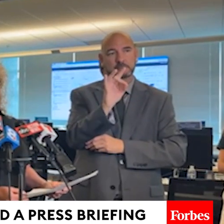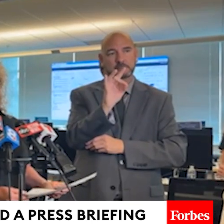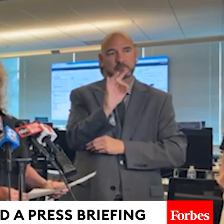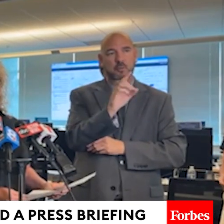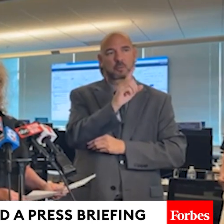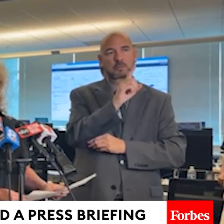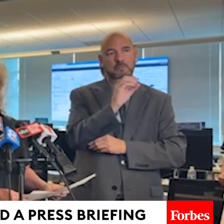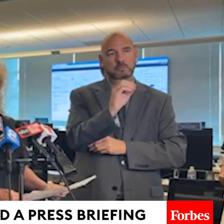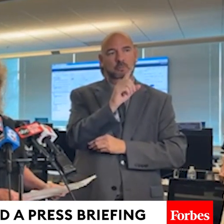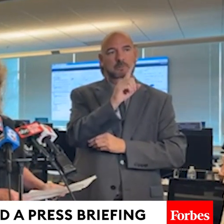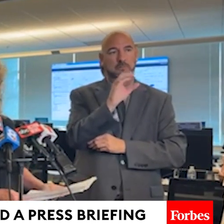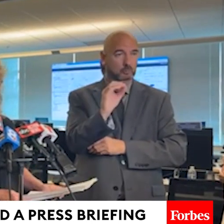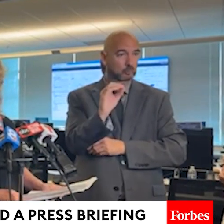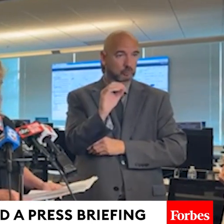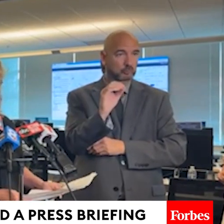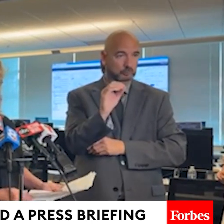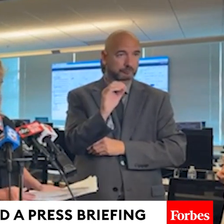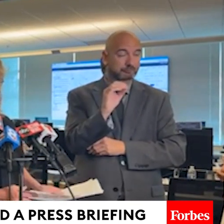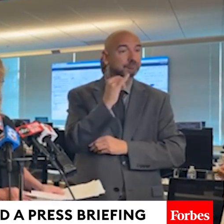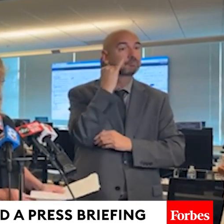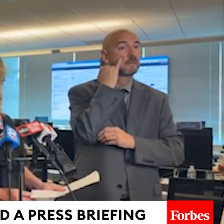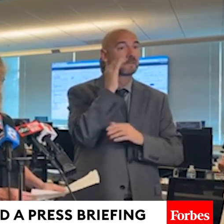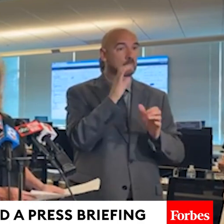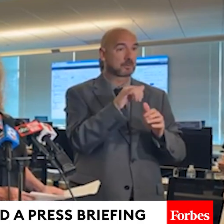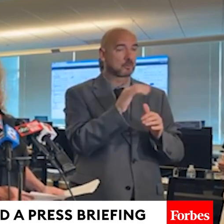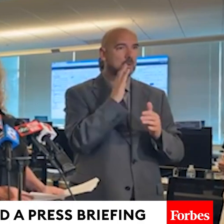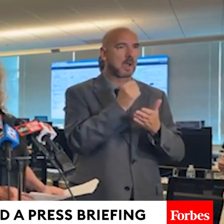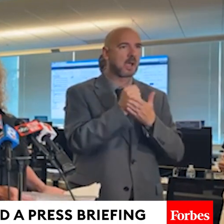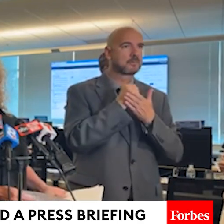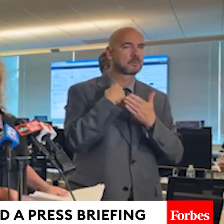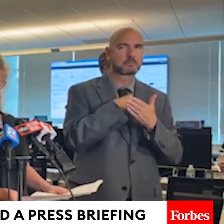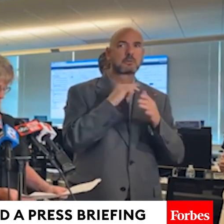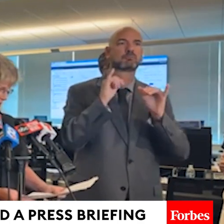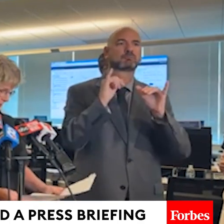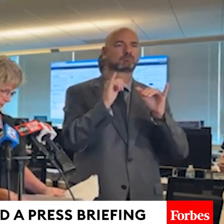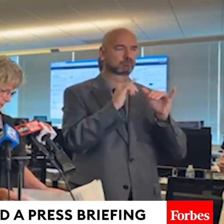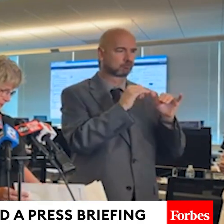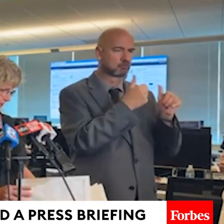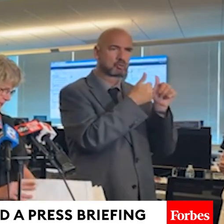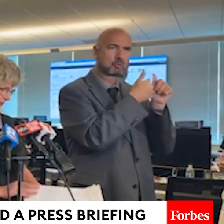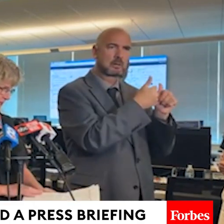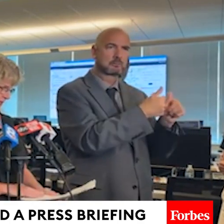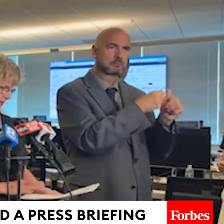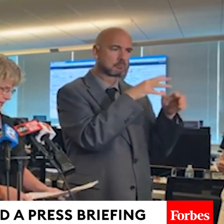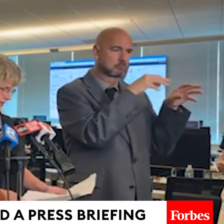877-588-1010. And by doing so, you help us track outages and restoration.